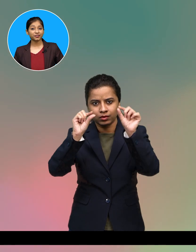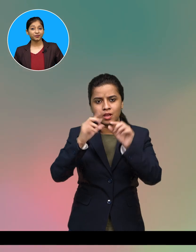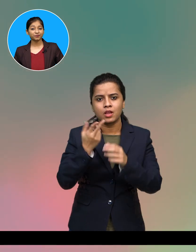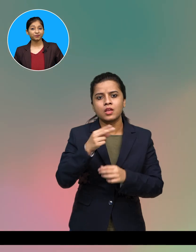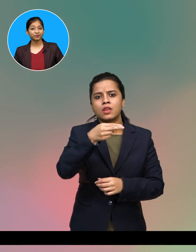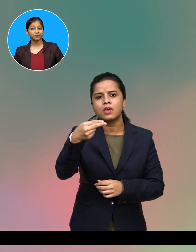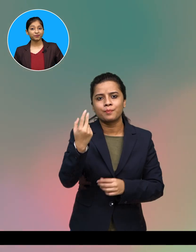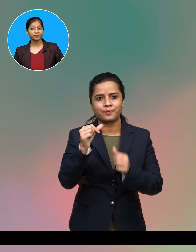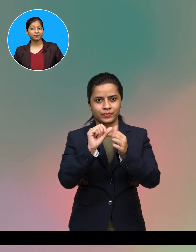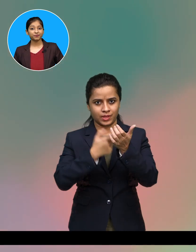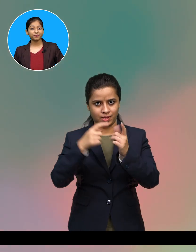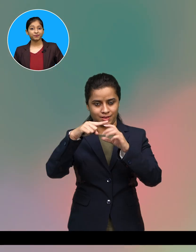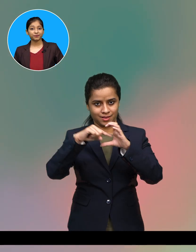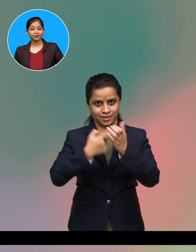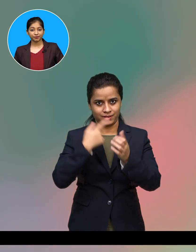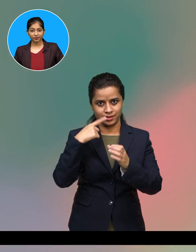arteries,